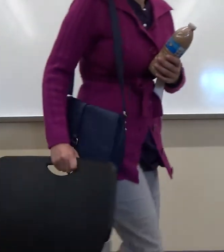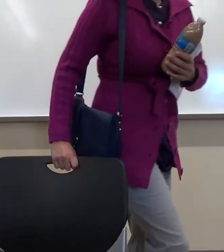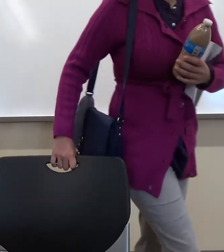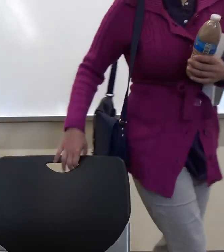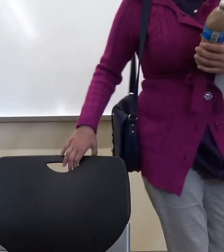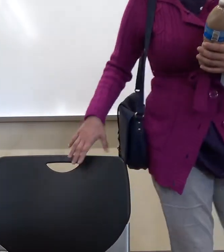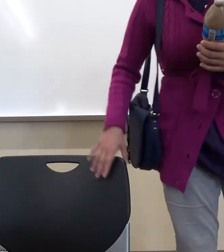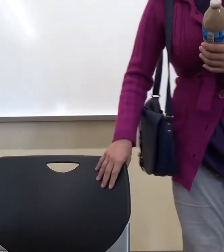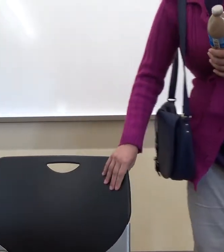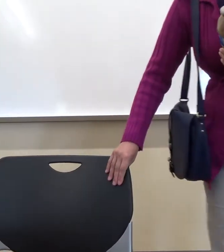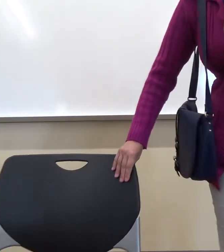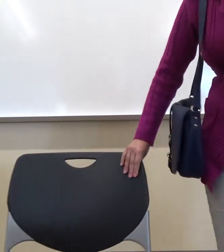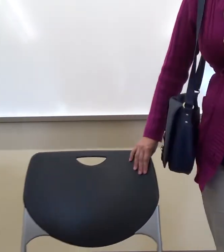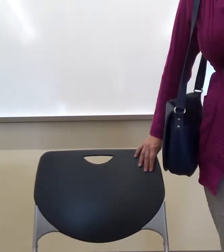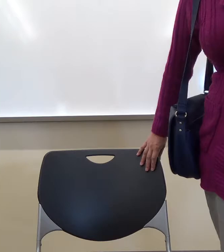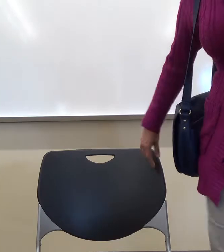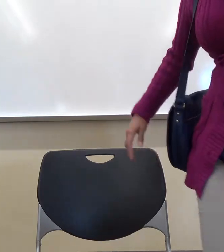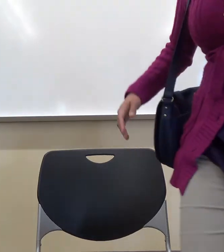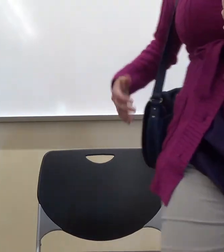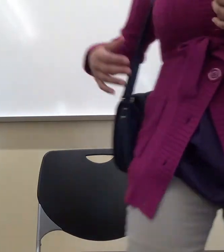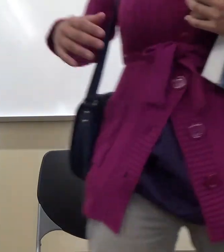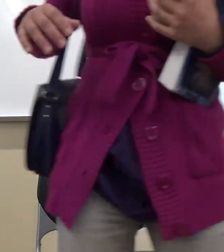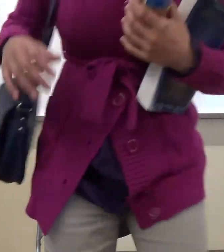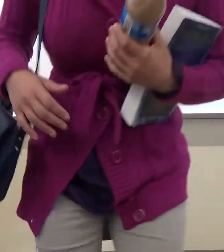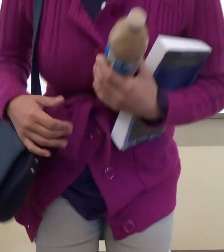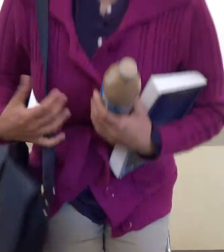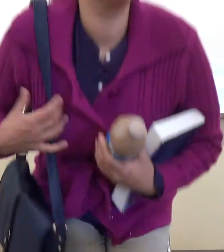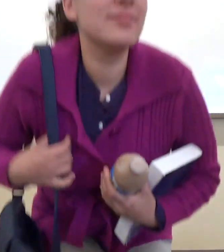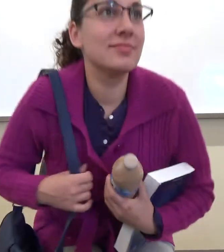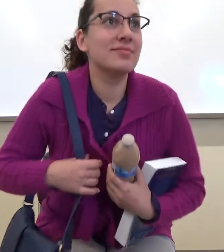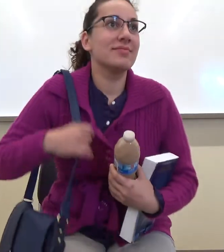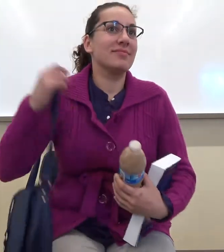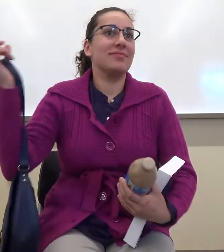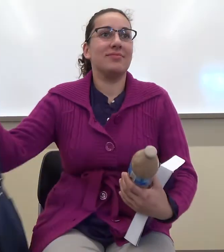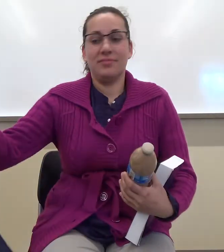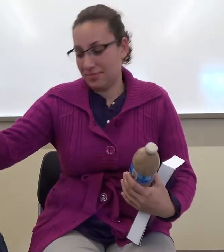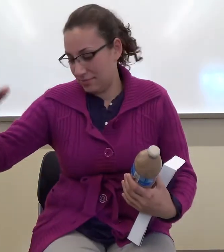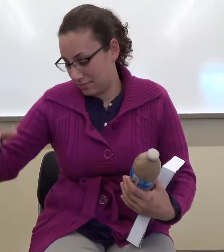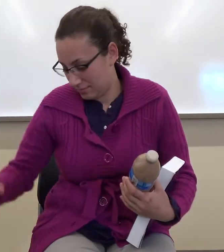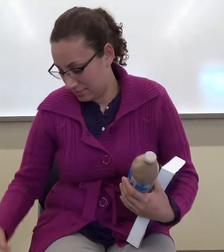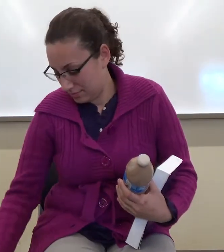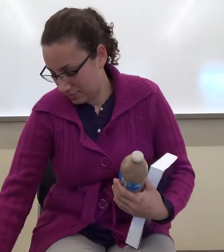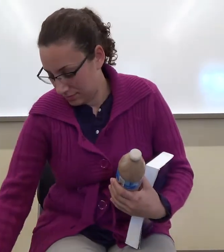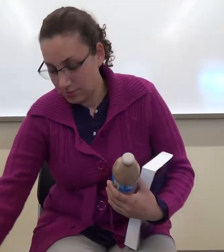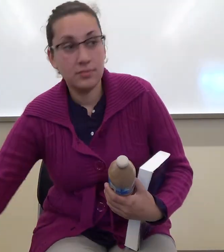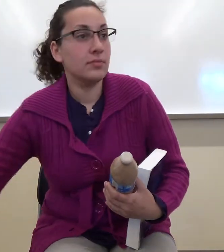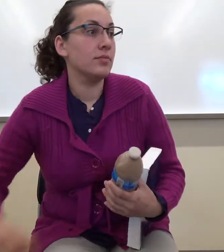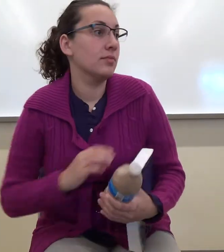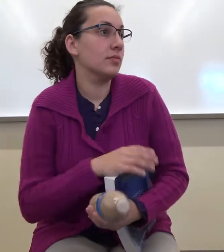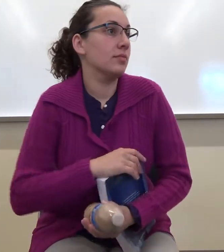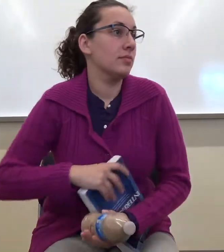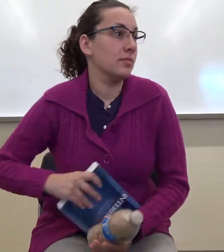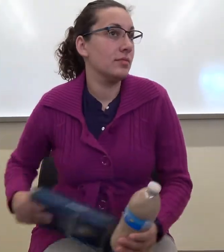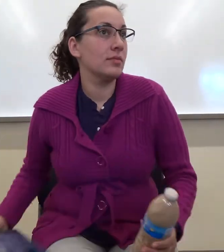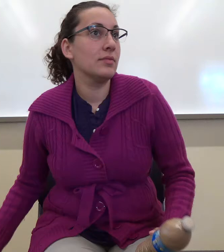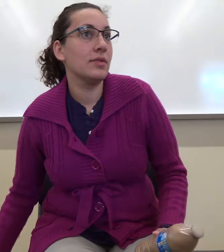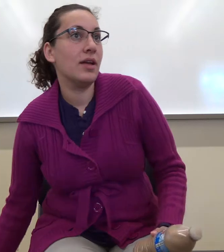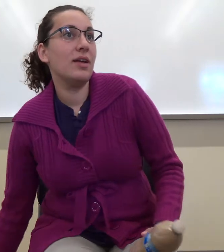This is your making marginal notes. Look, Ruthie, you can sit over here. You can sit right here. I'm always glad for